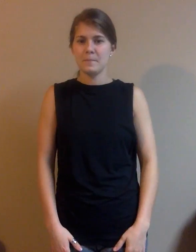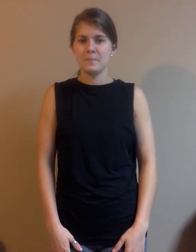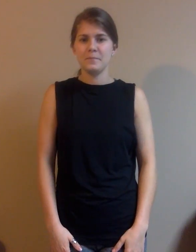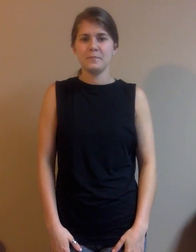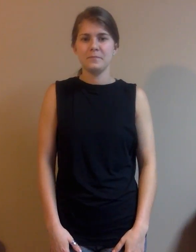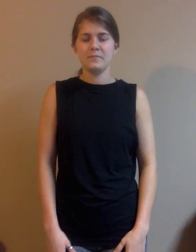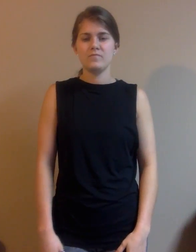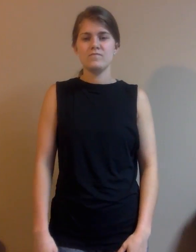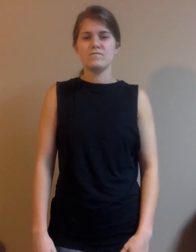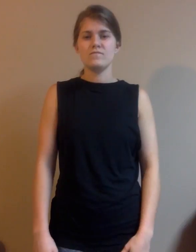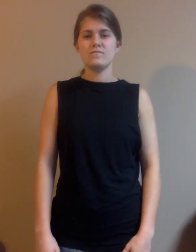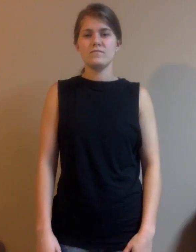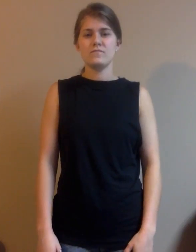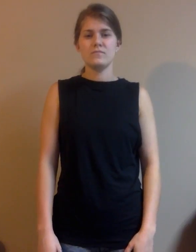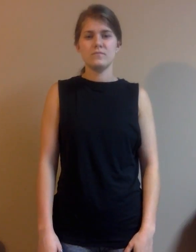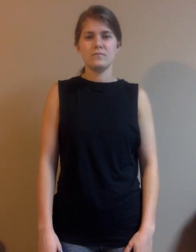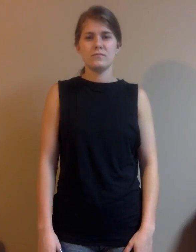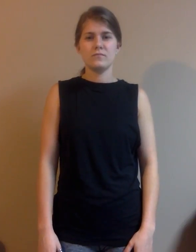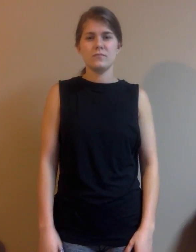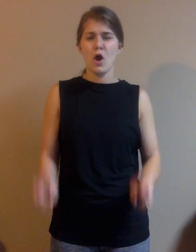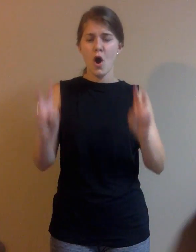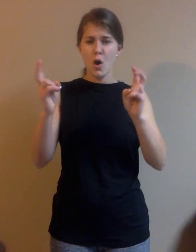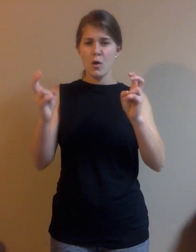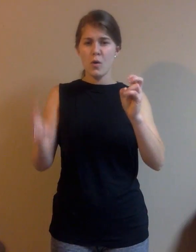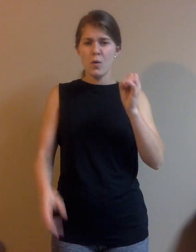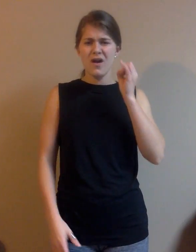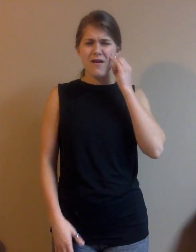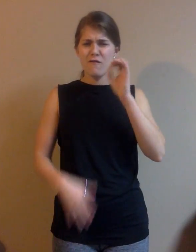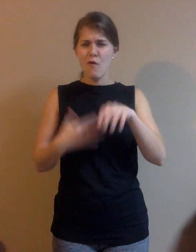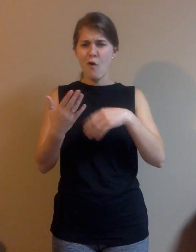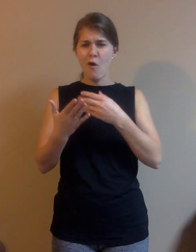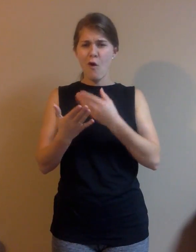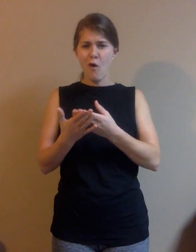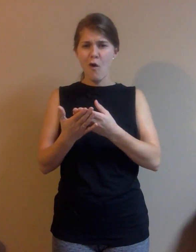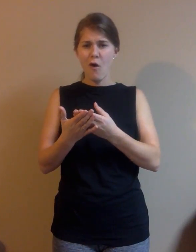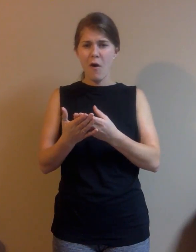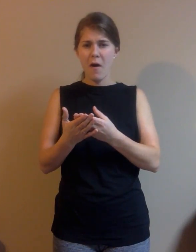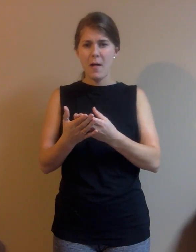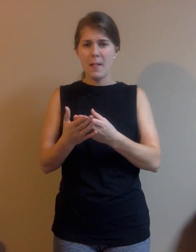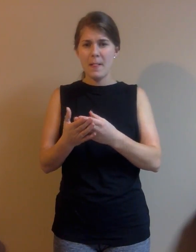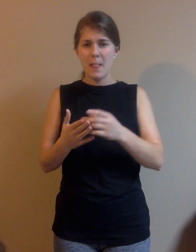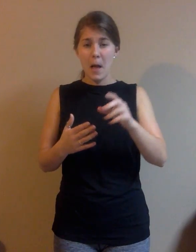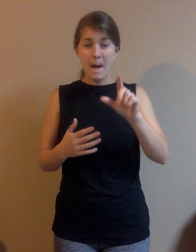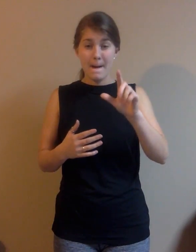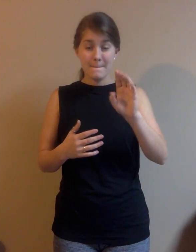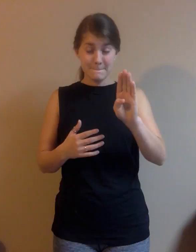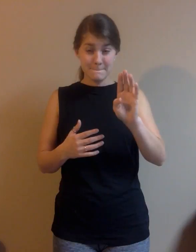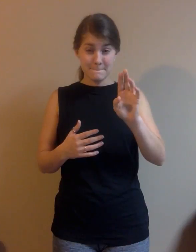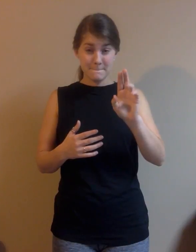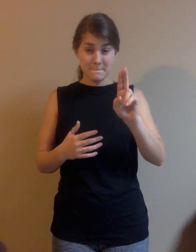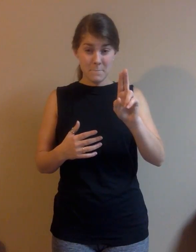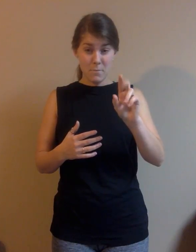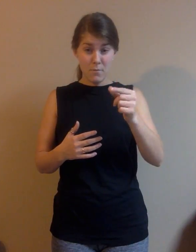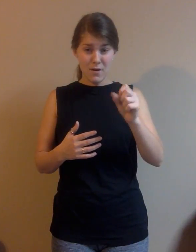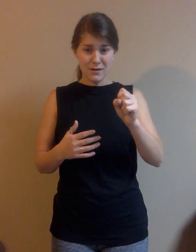if all the insects were to disappear from the earth, within 50 years, all life on earth would end. If all